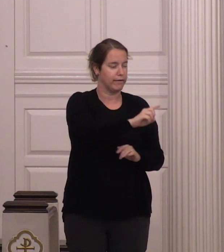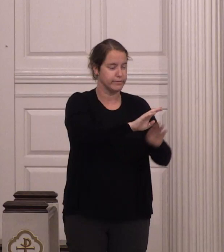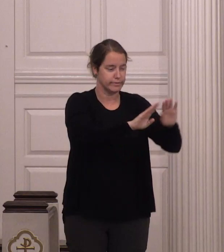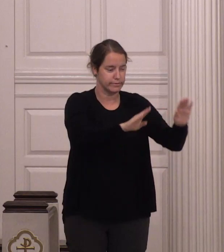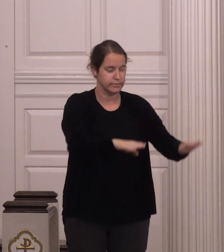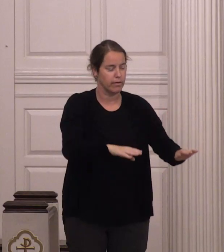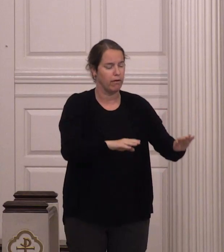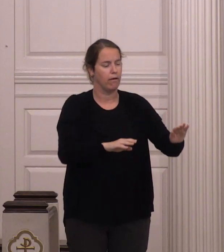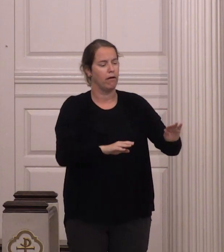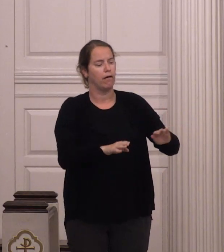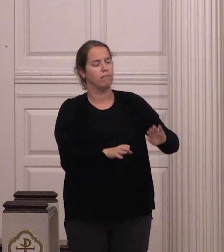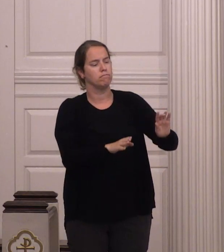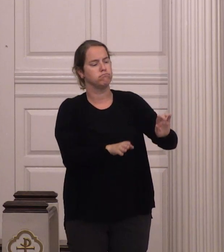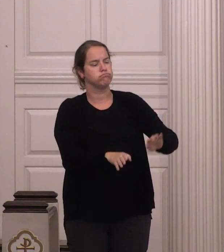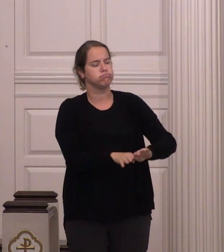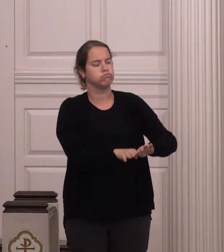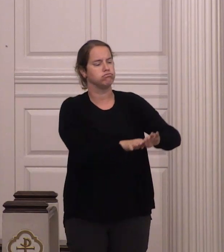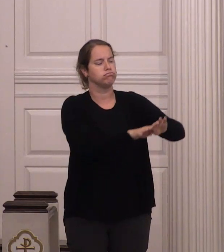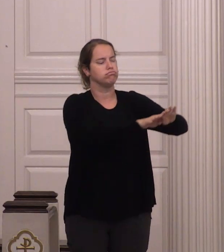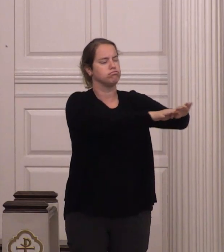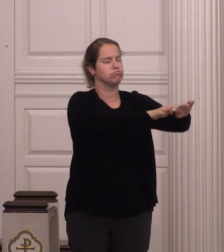the 10 steps it has advanced."